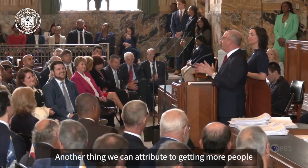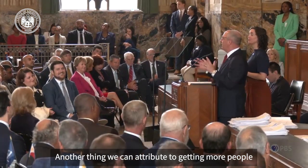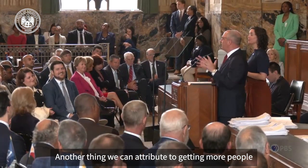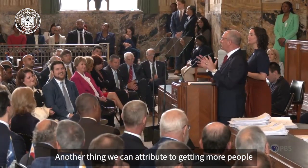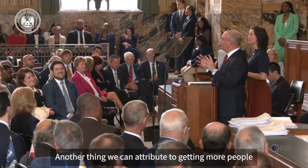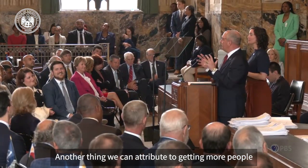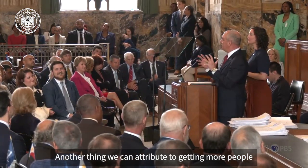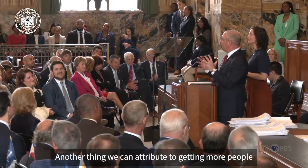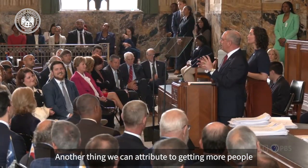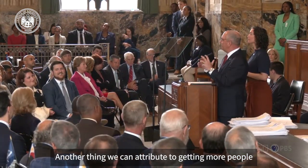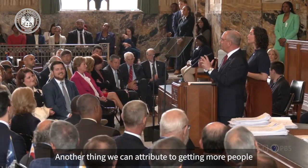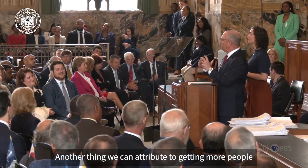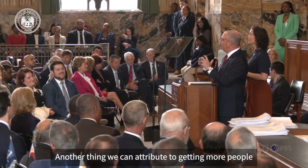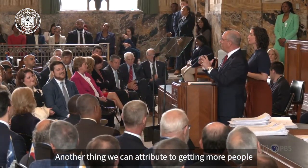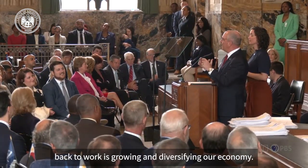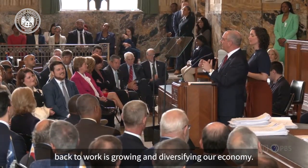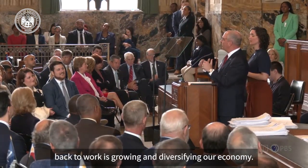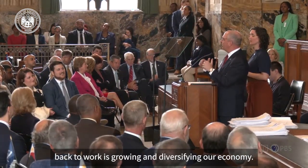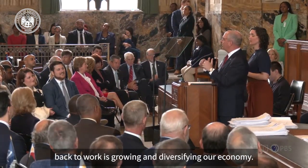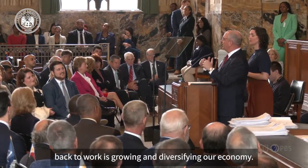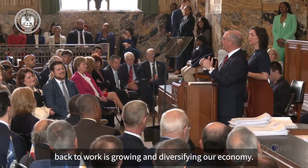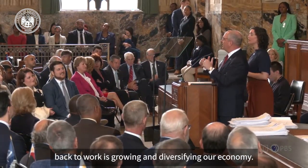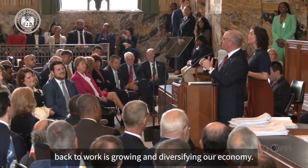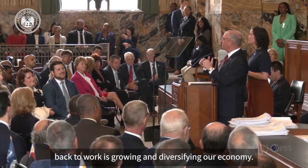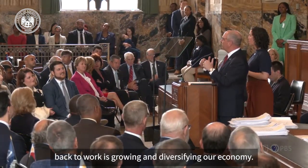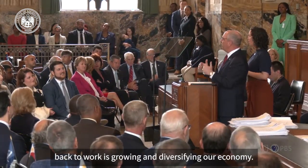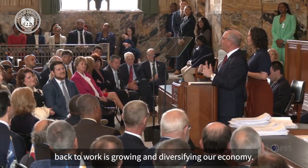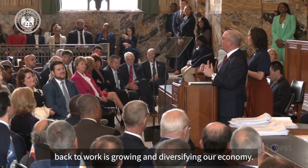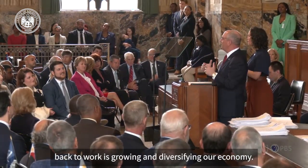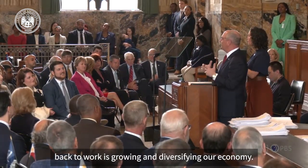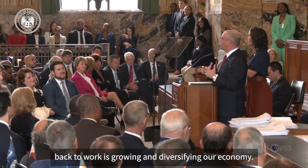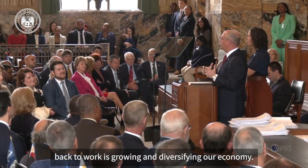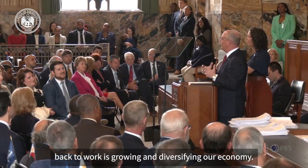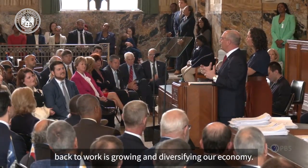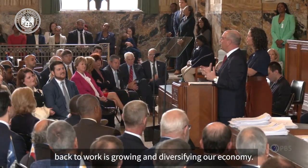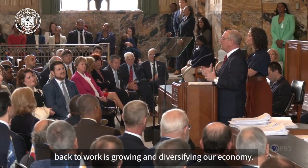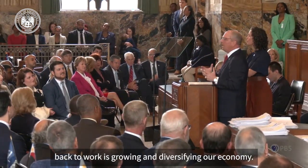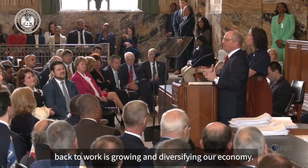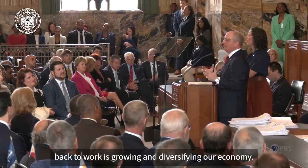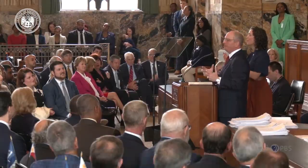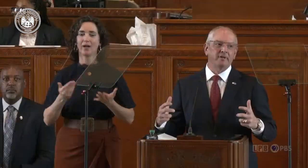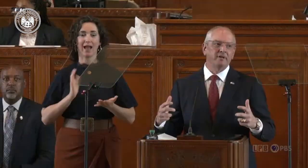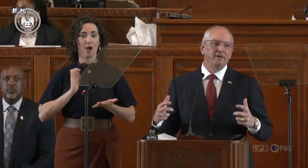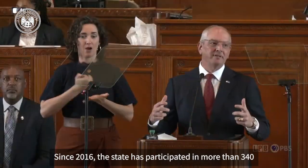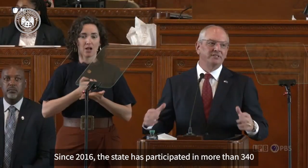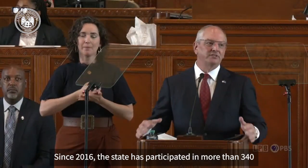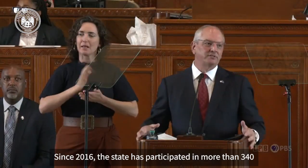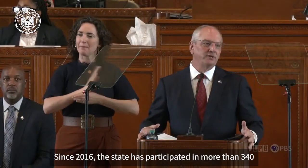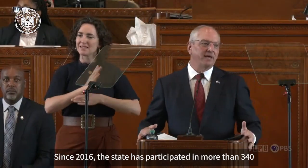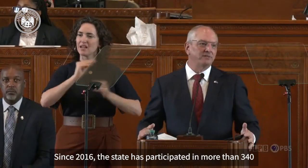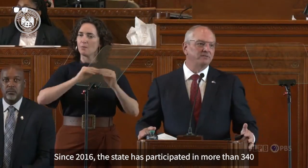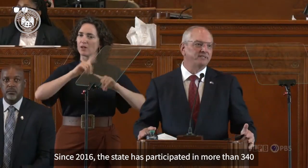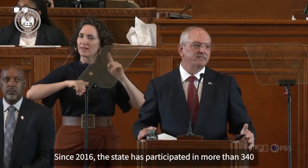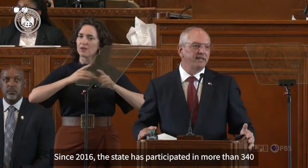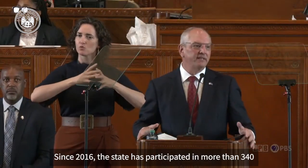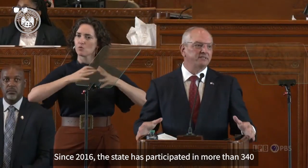Another thing we can attribute to getting more people back to work is growing and diversifying our economy. Since 2016, the state